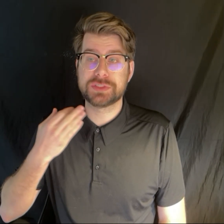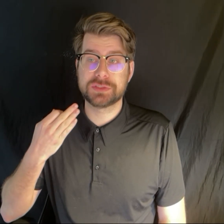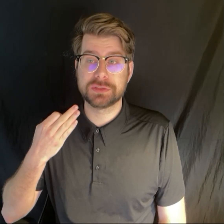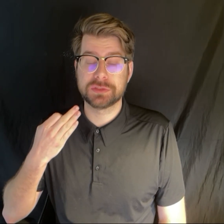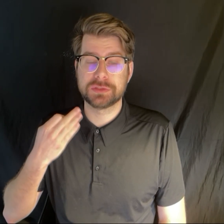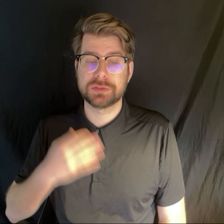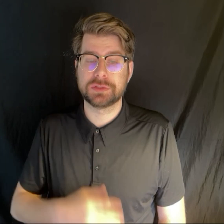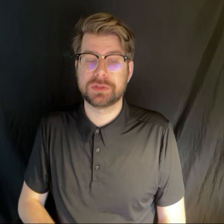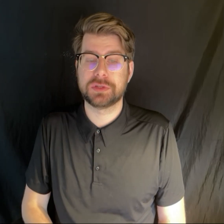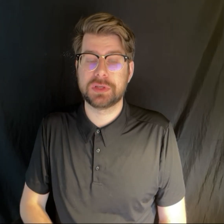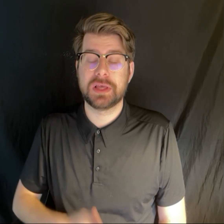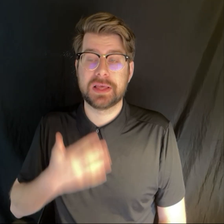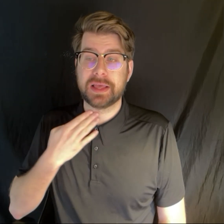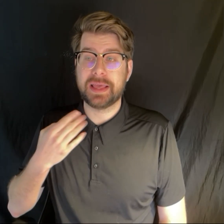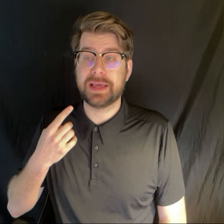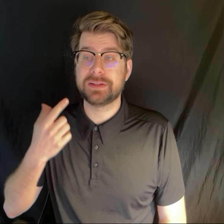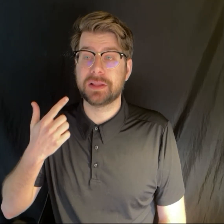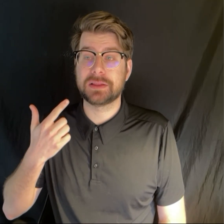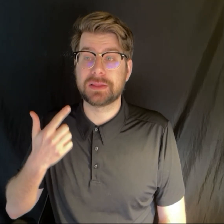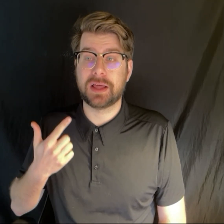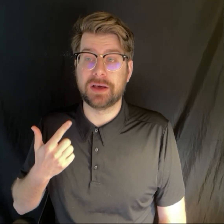louse, and love.